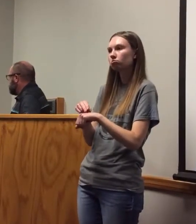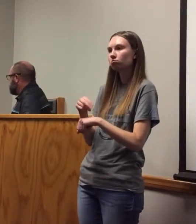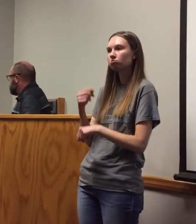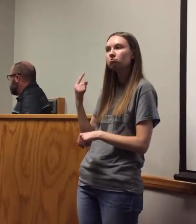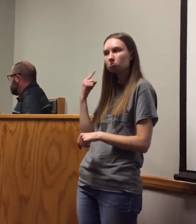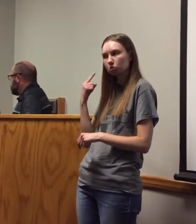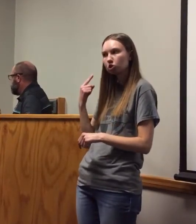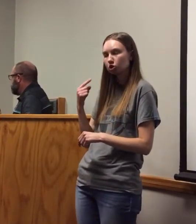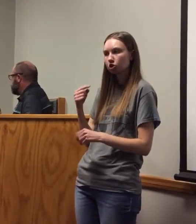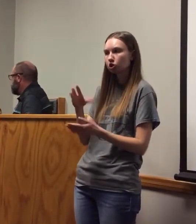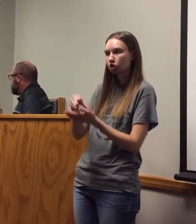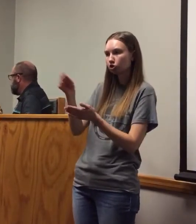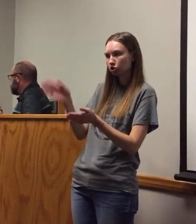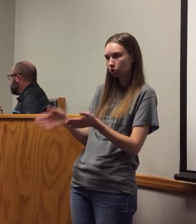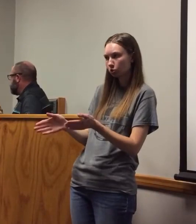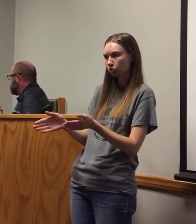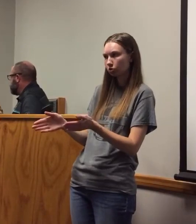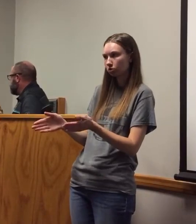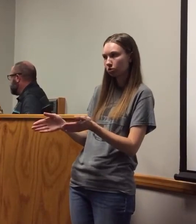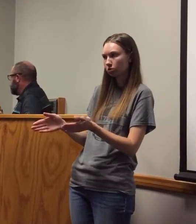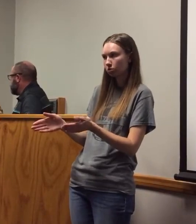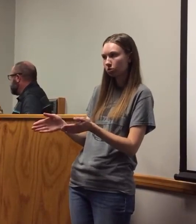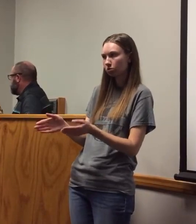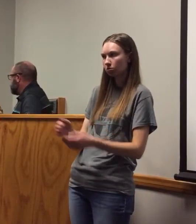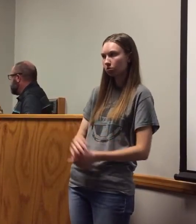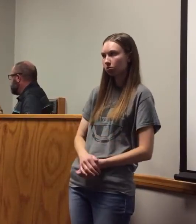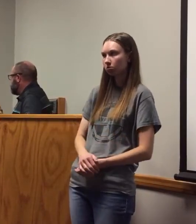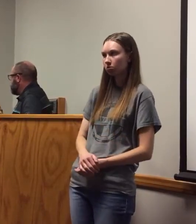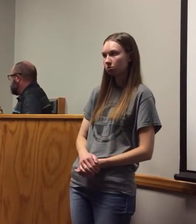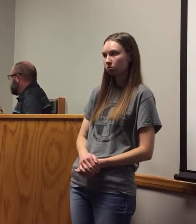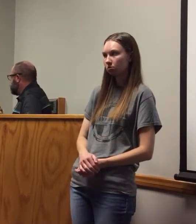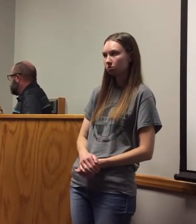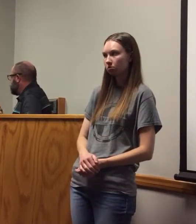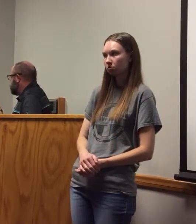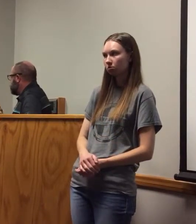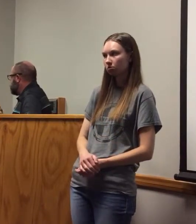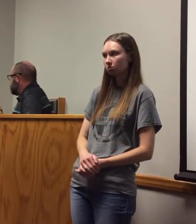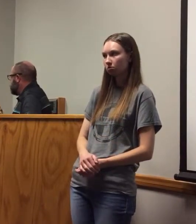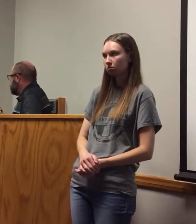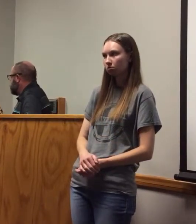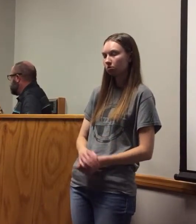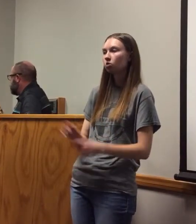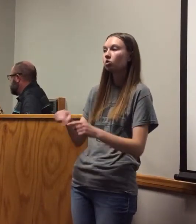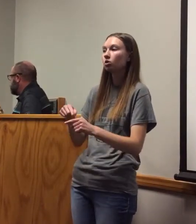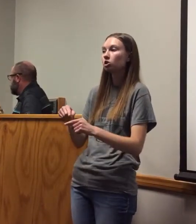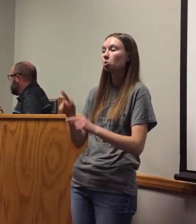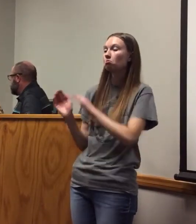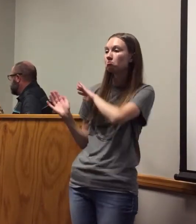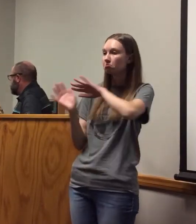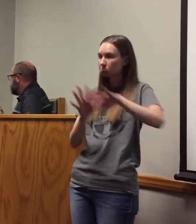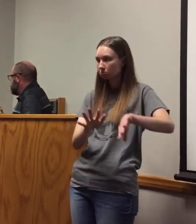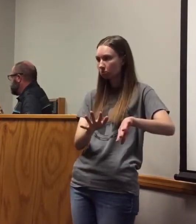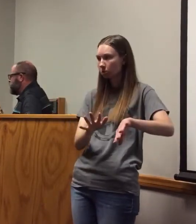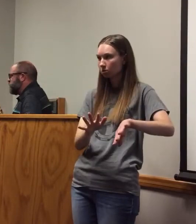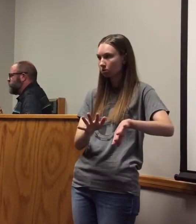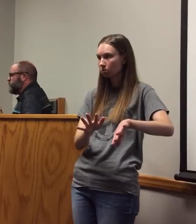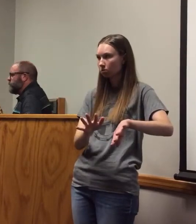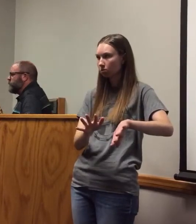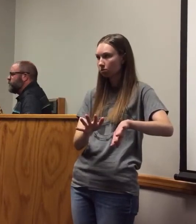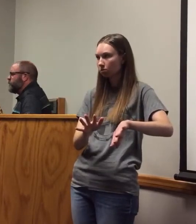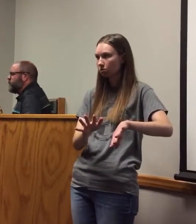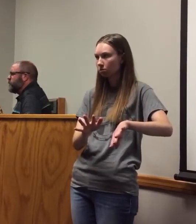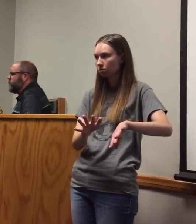the expertise in those domains when we evaluate. When we finish that, we move to school